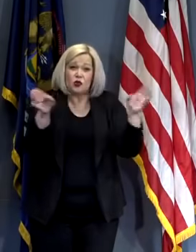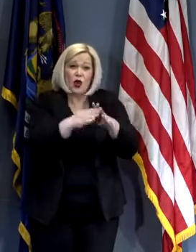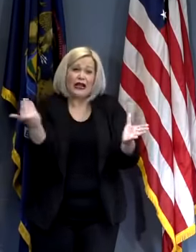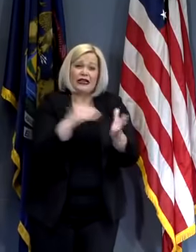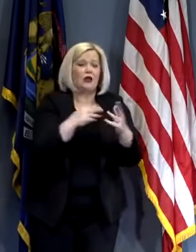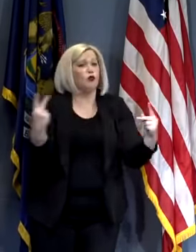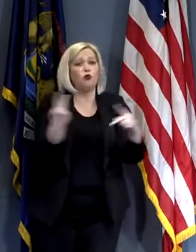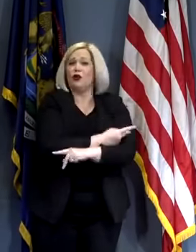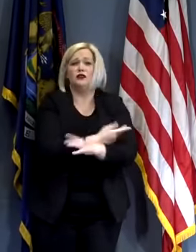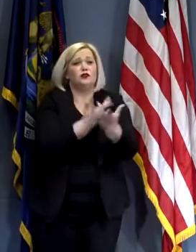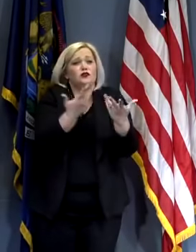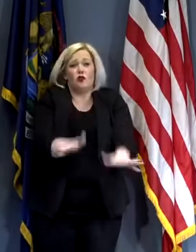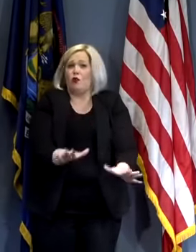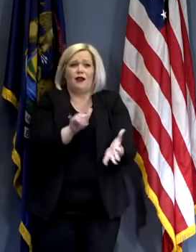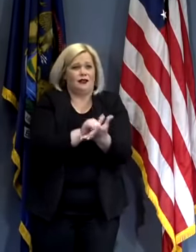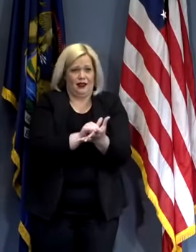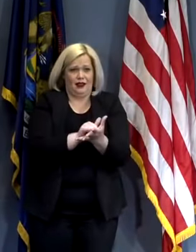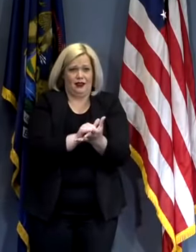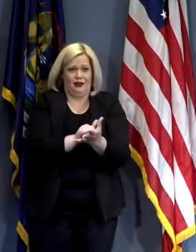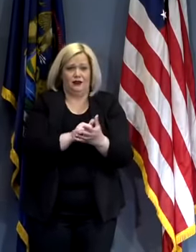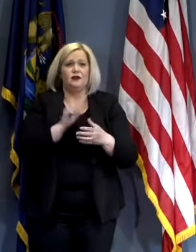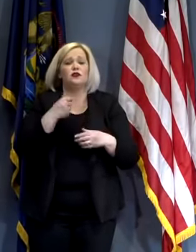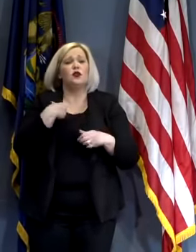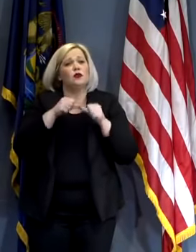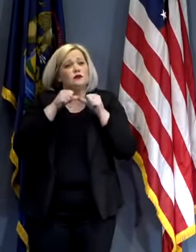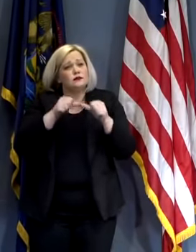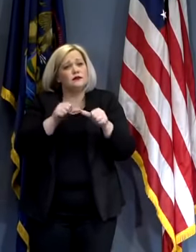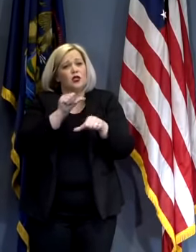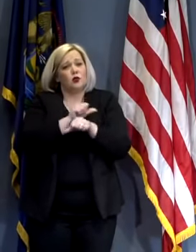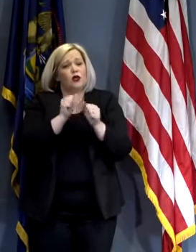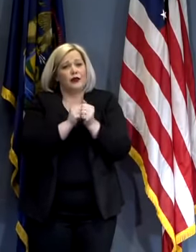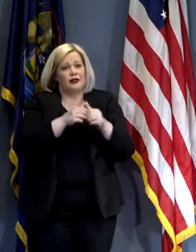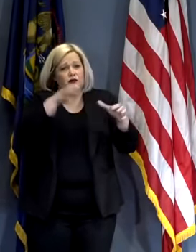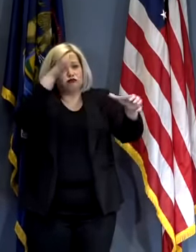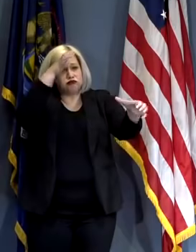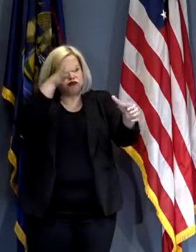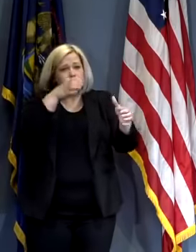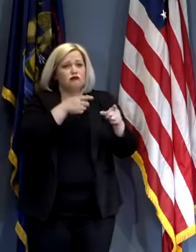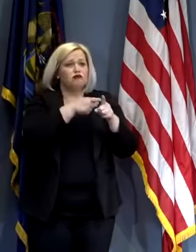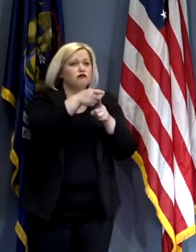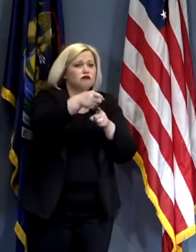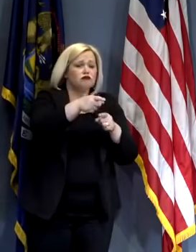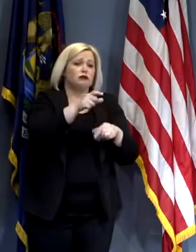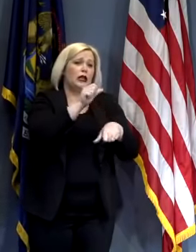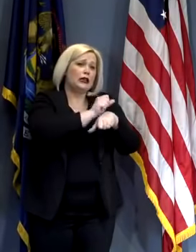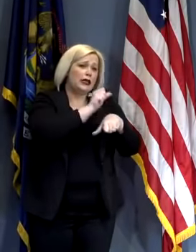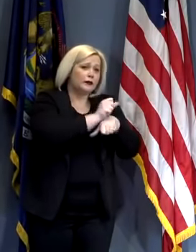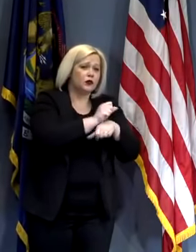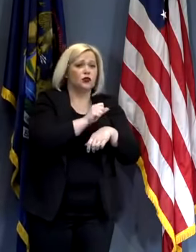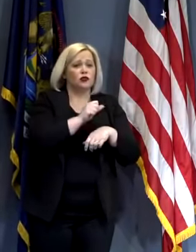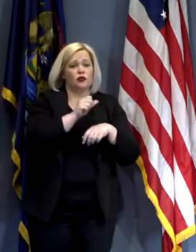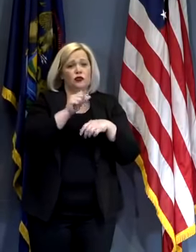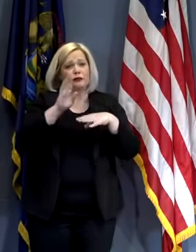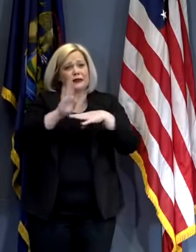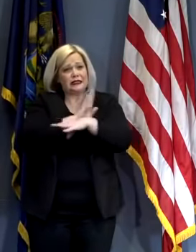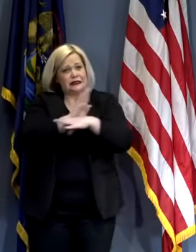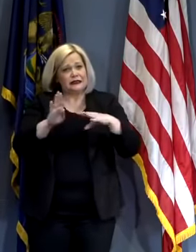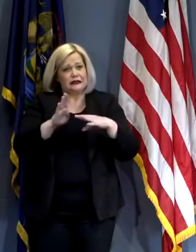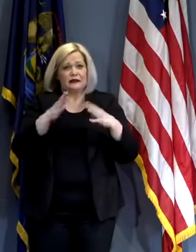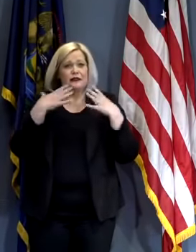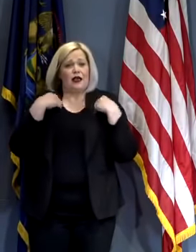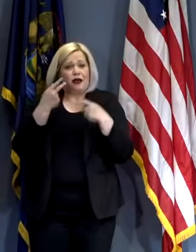making. So I'm continuing to work with experts in labor, in business, in healthcare, of